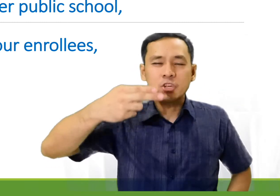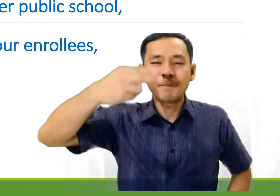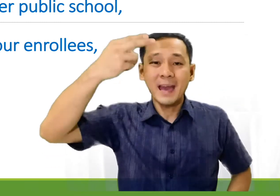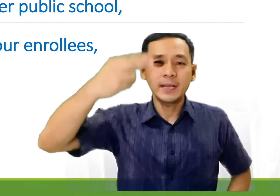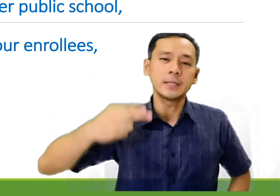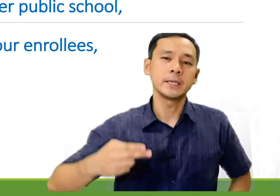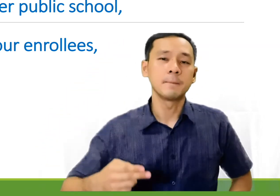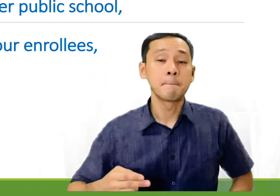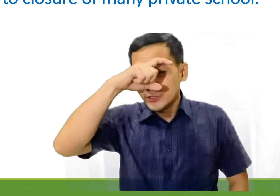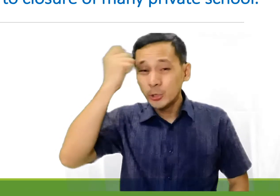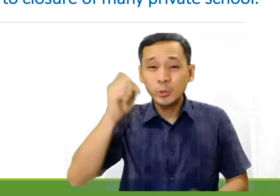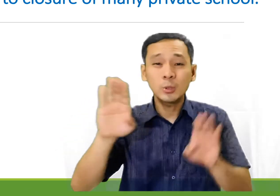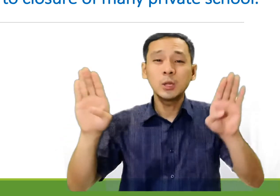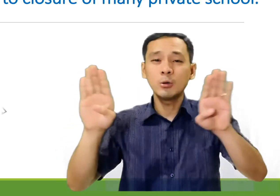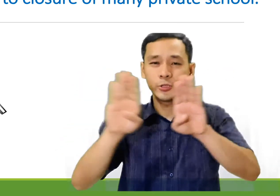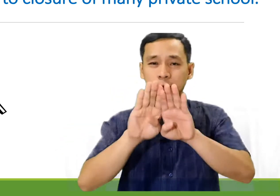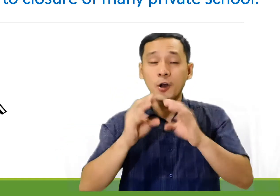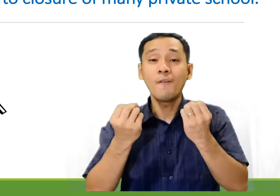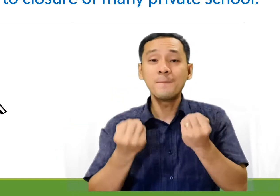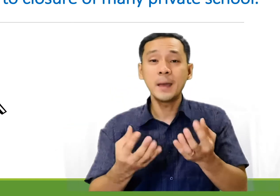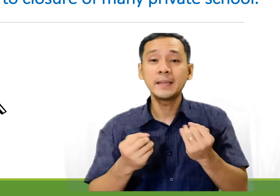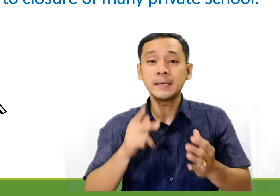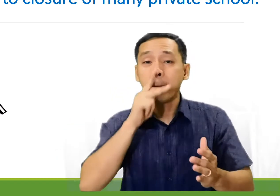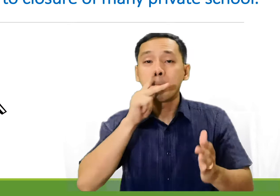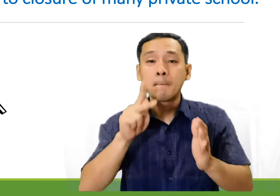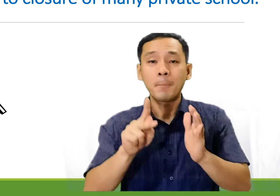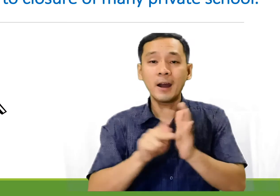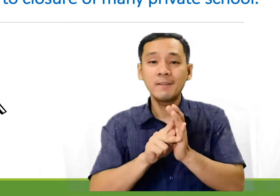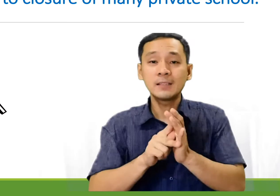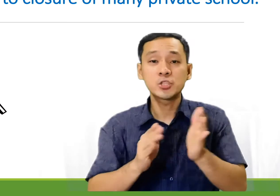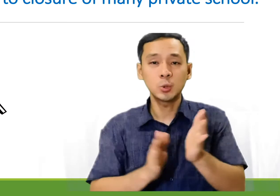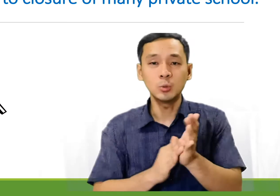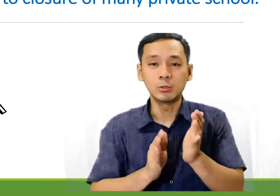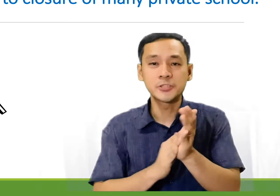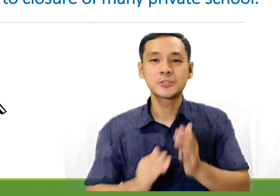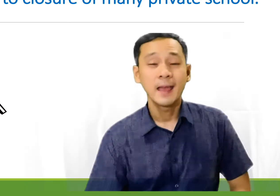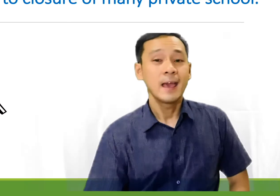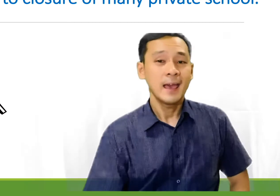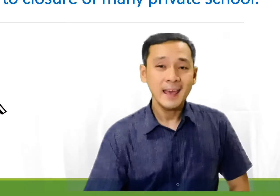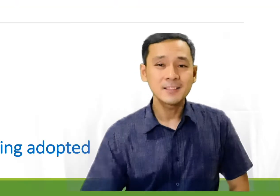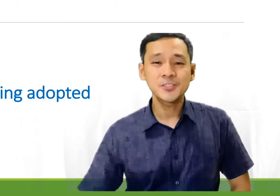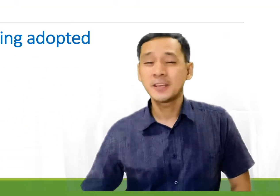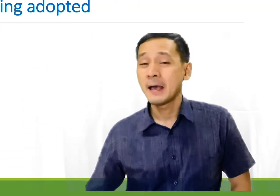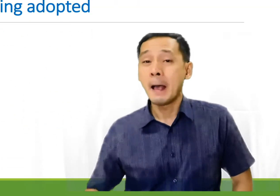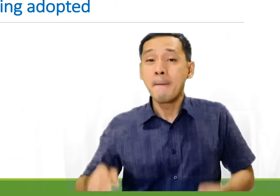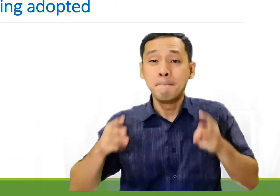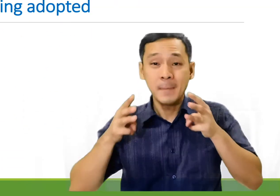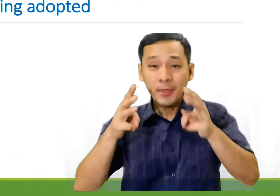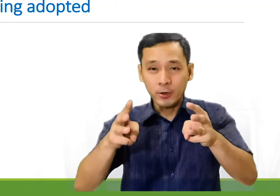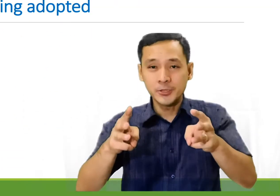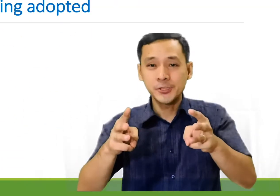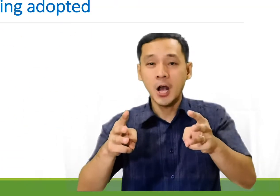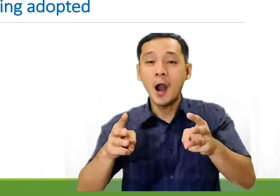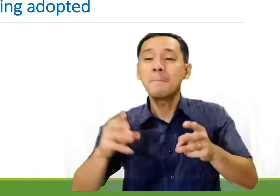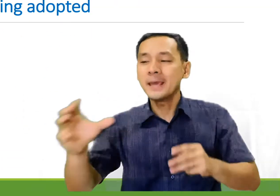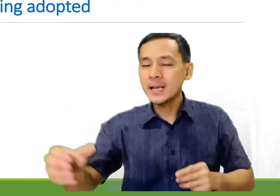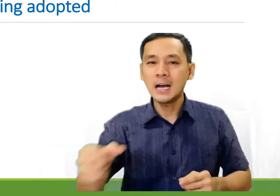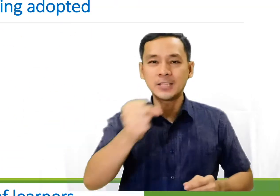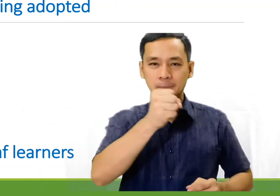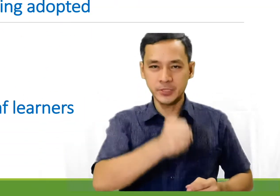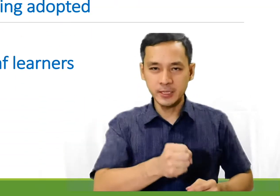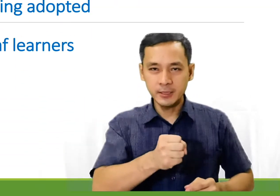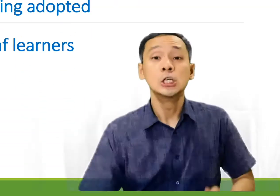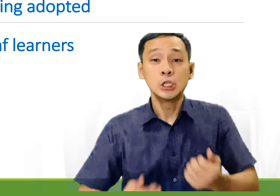up dramatically due to closure of many private schools. Hence, methods are